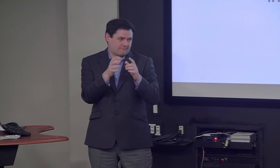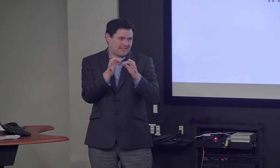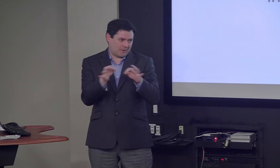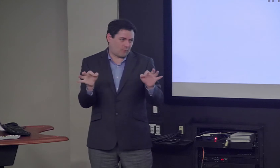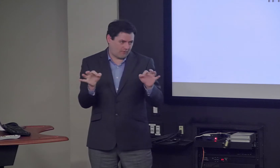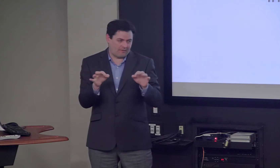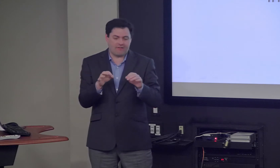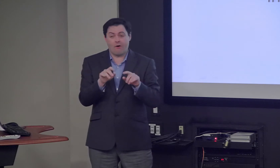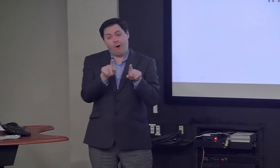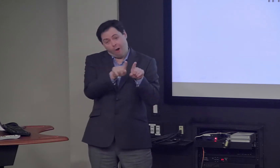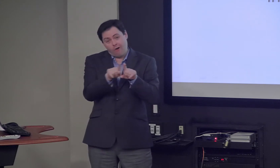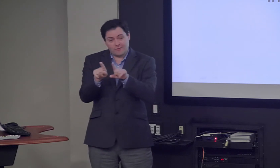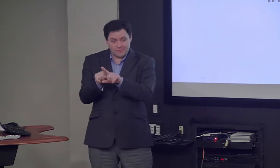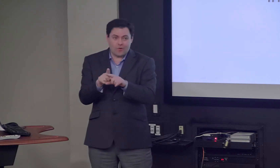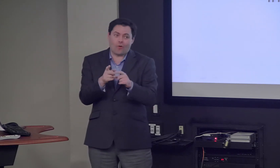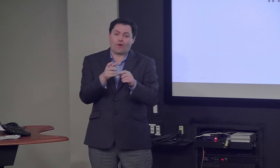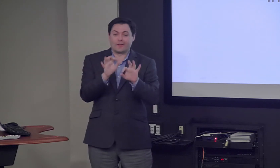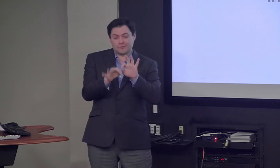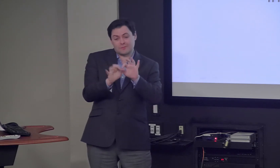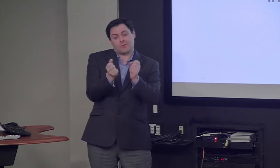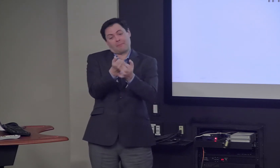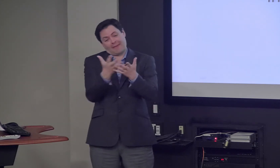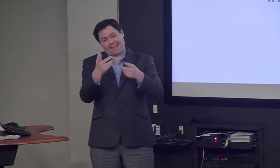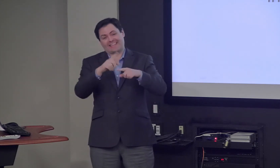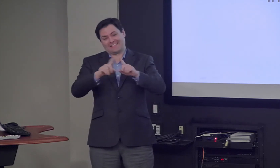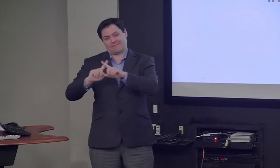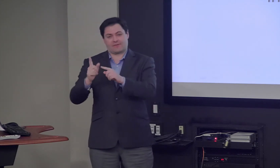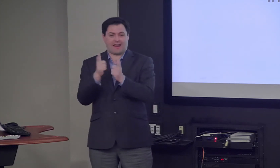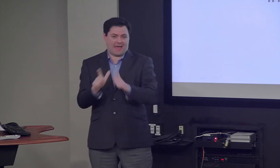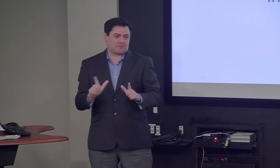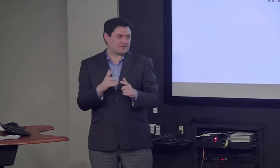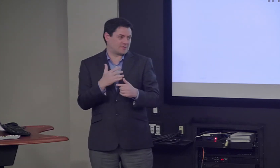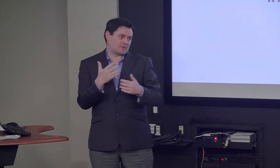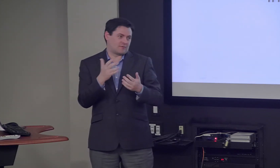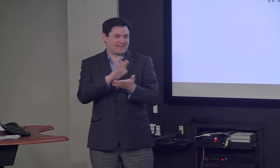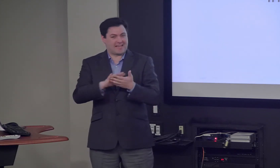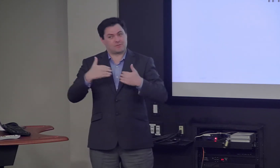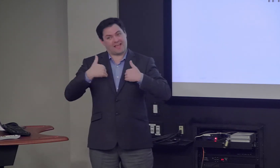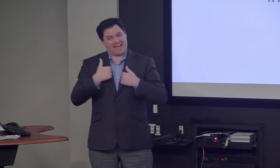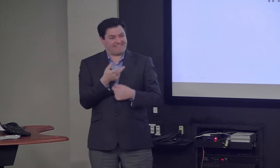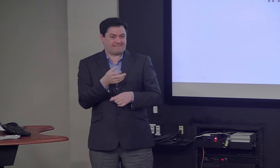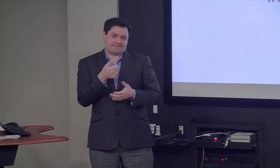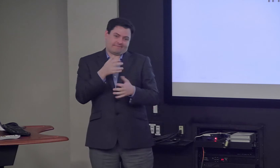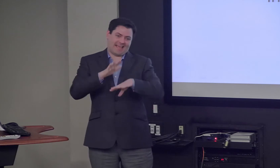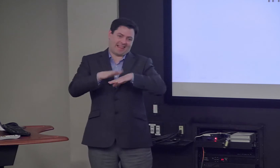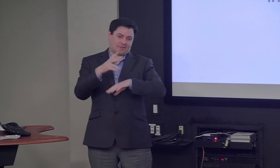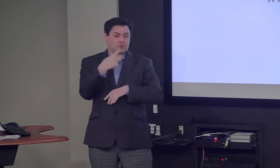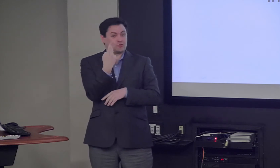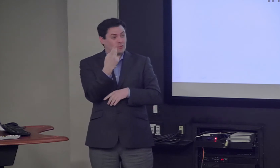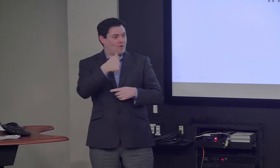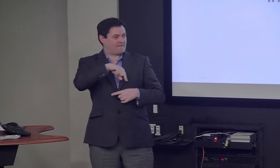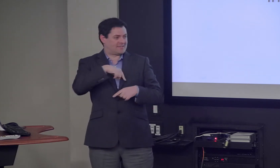languages as well as multiple spoken languages. And I've been interpreted for a number of different language varieties,